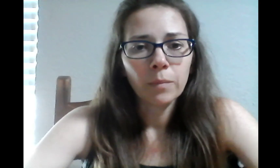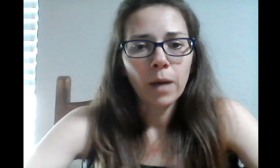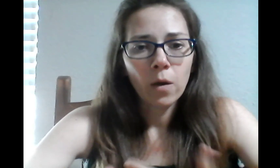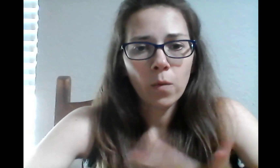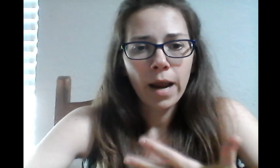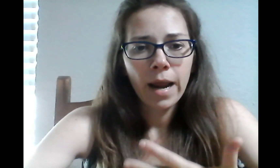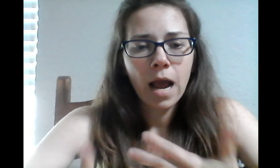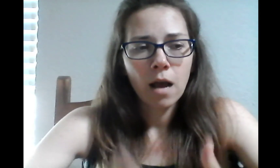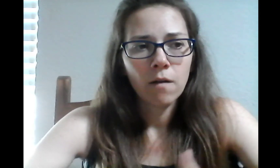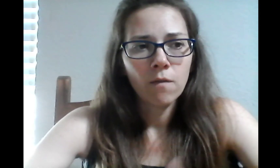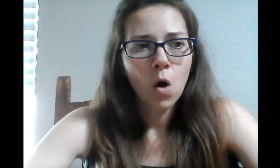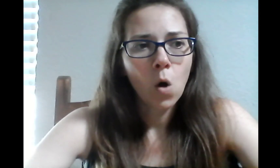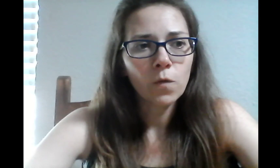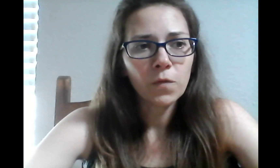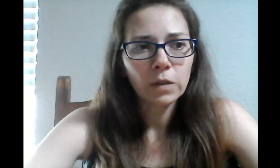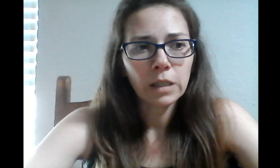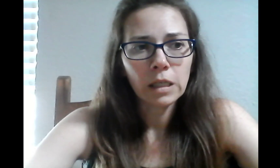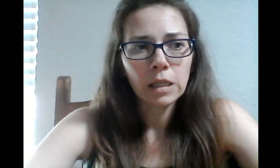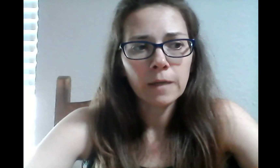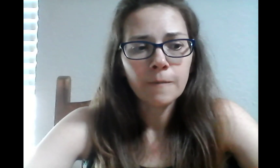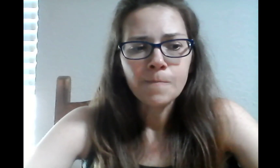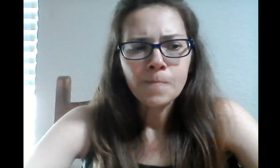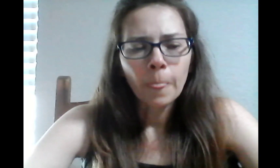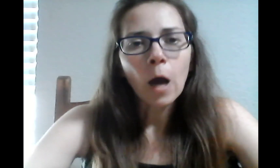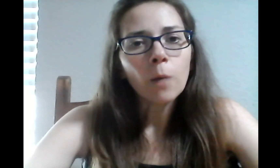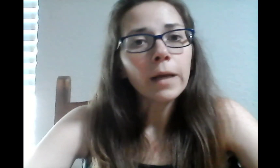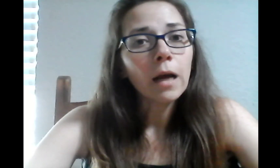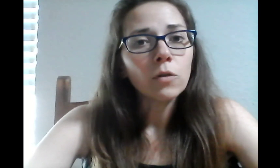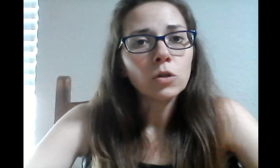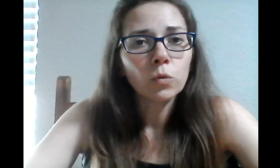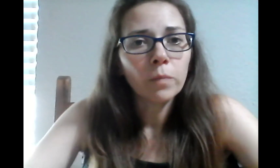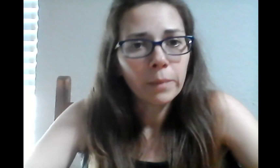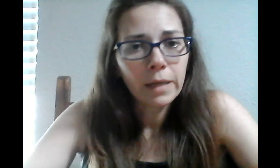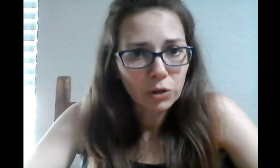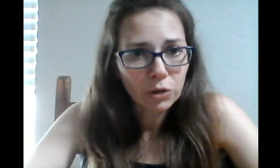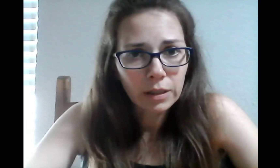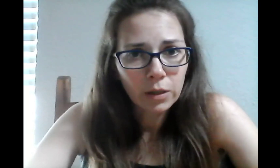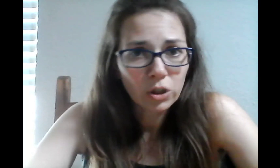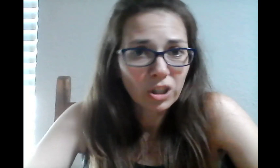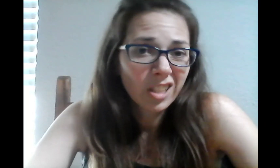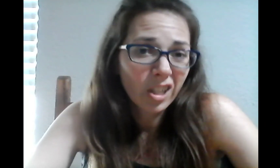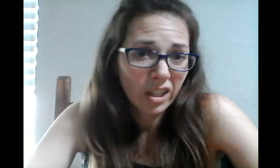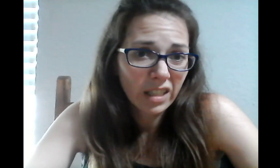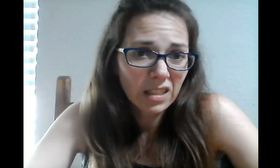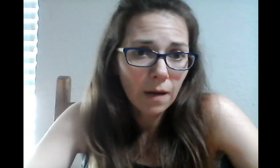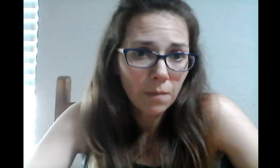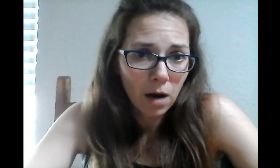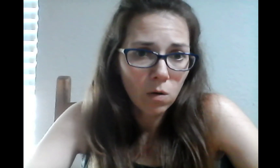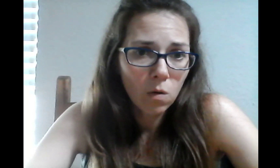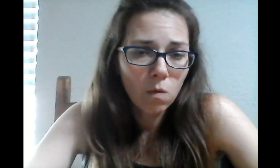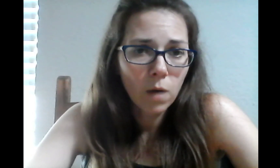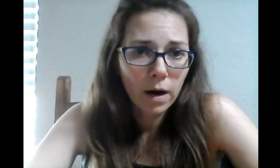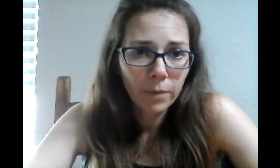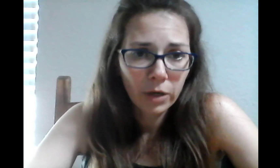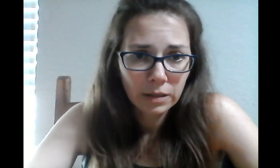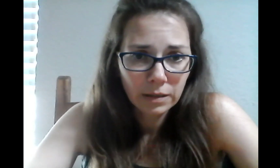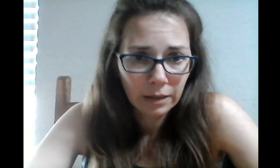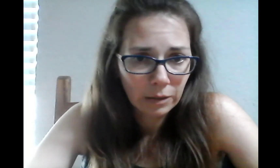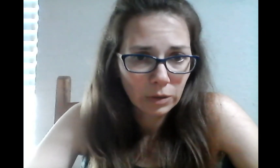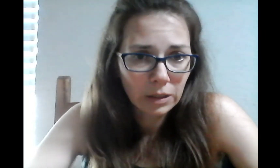my way of hopefully helping others who may be interested or just curious about what American Sign Language is,